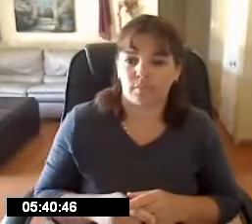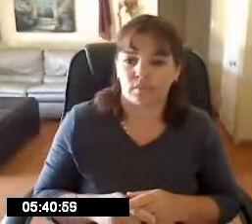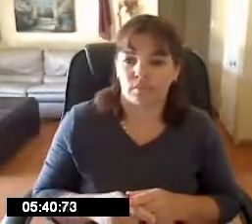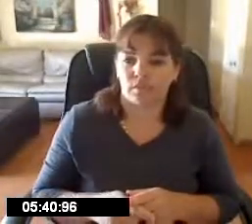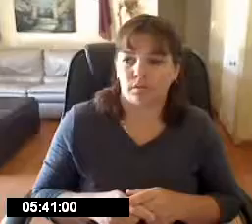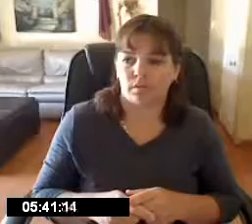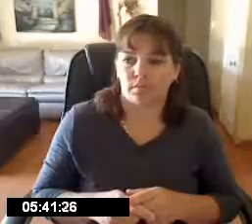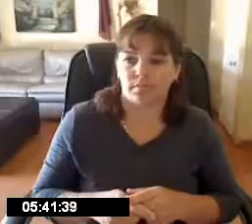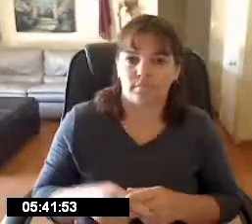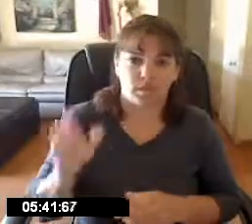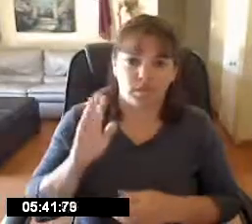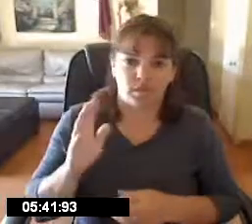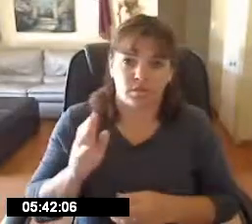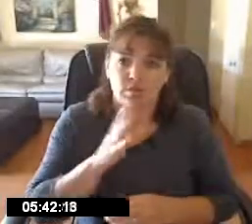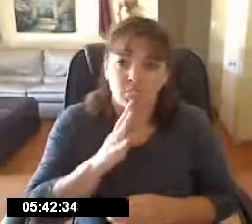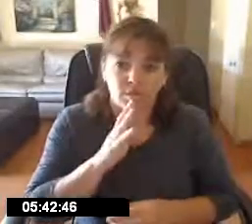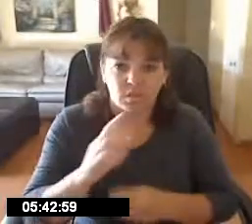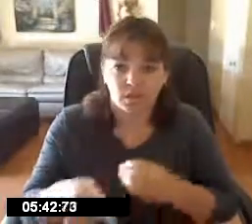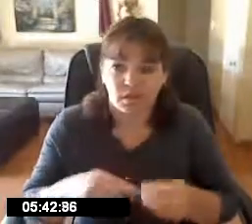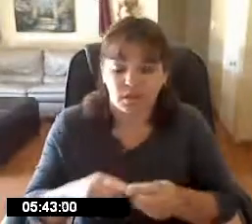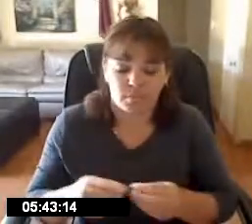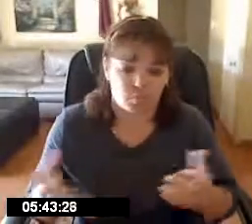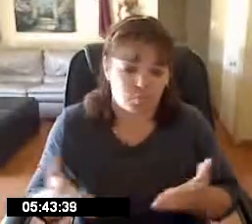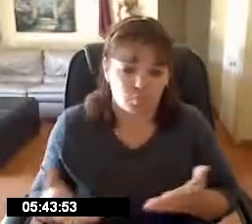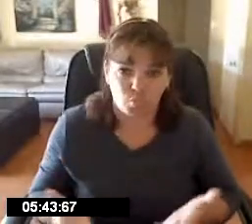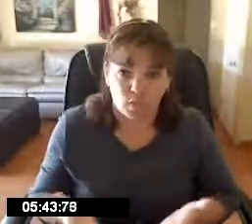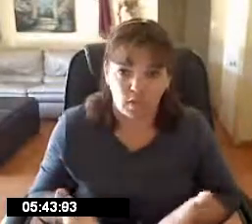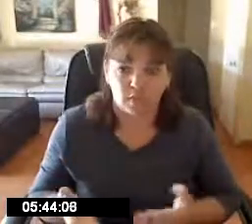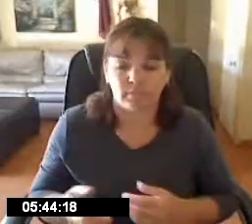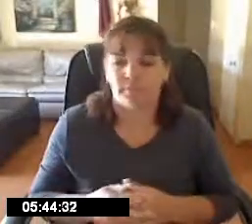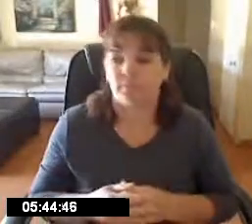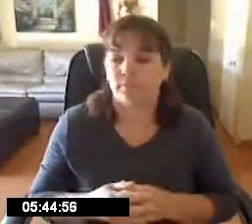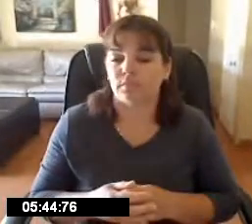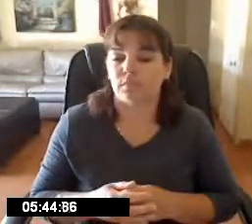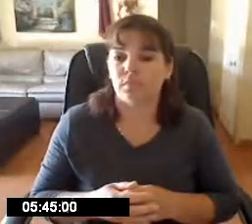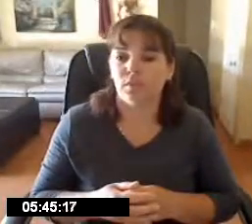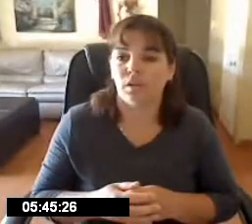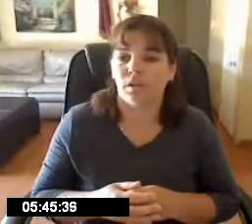There are knowledge and skill statements related to that I will expect that you will